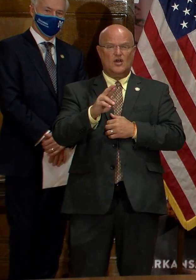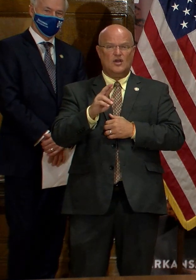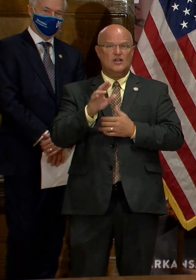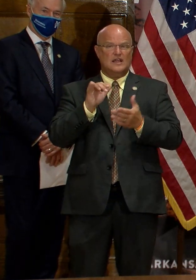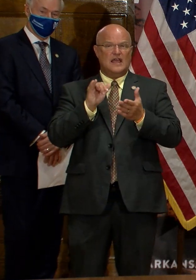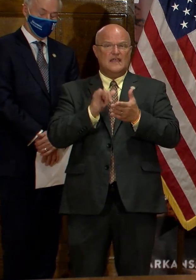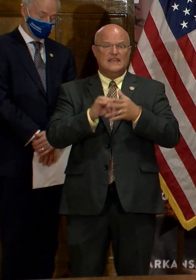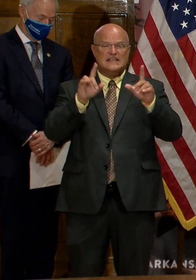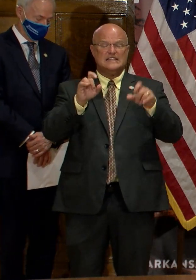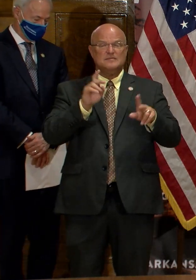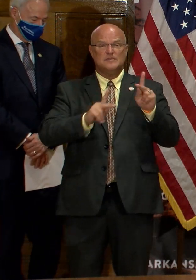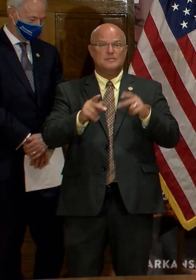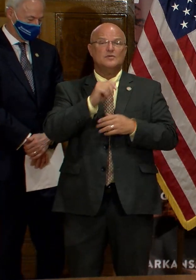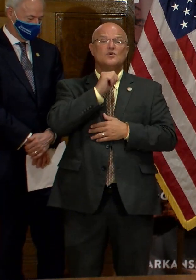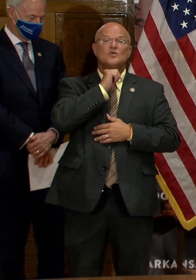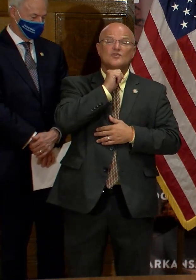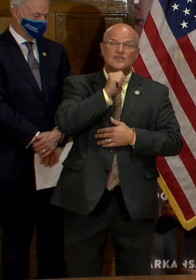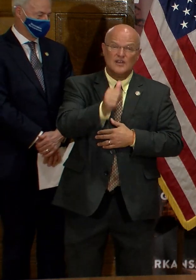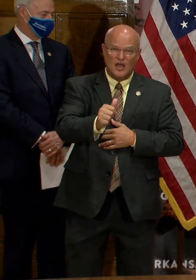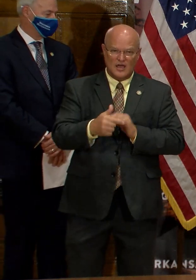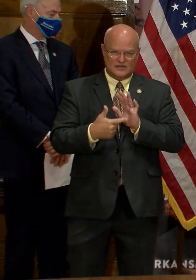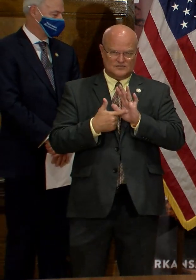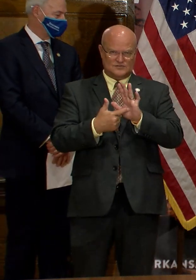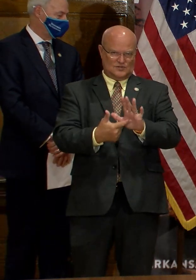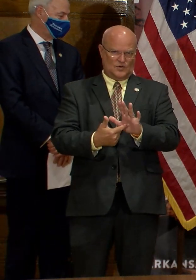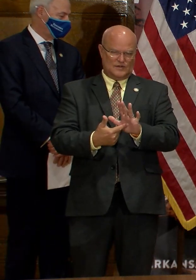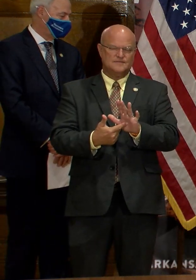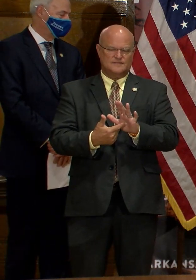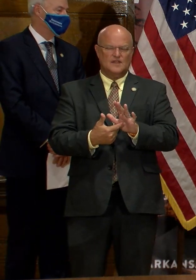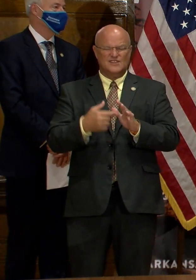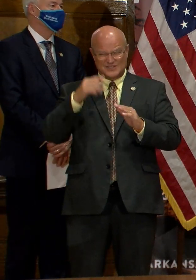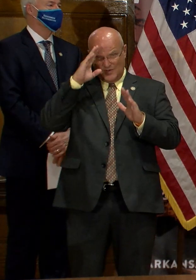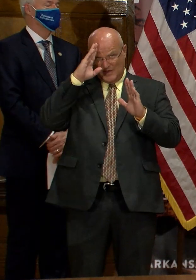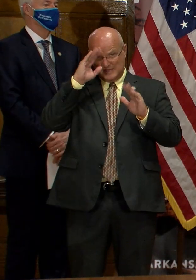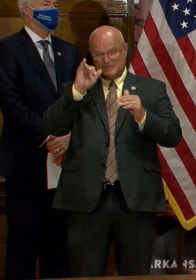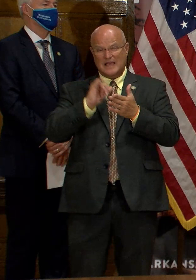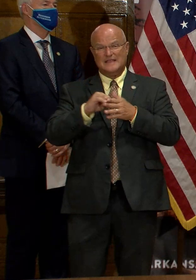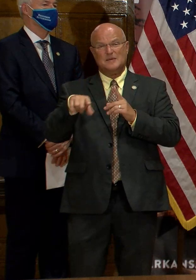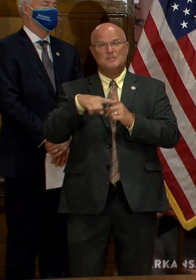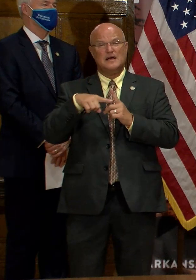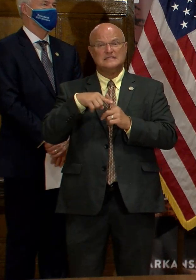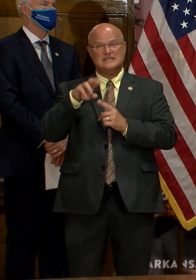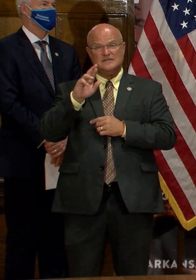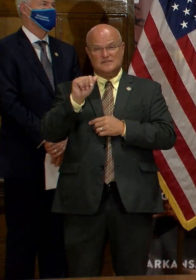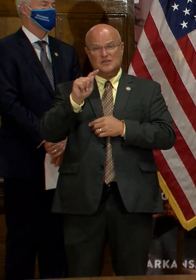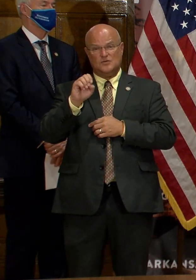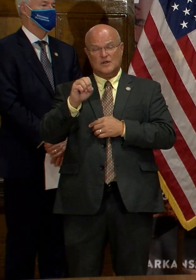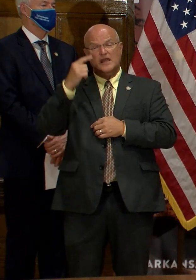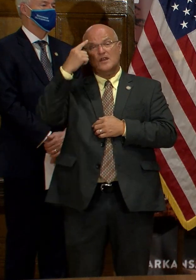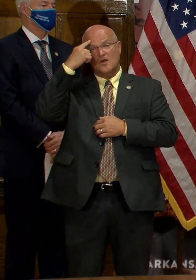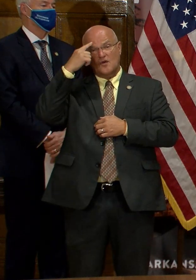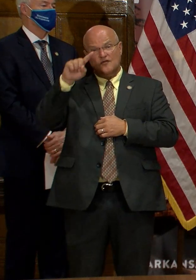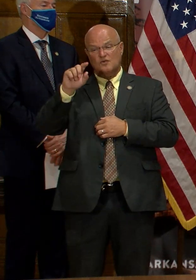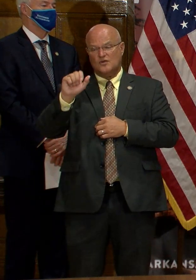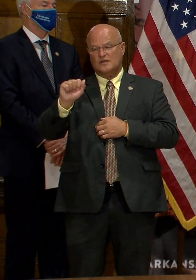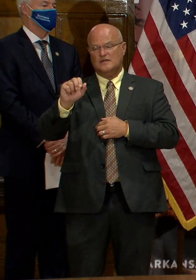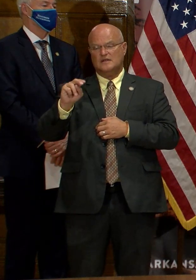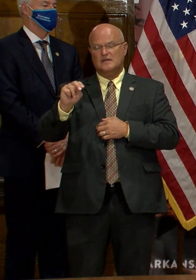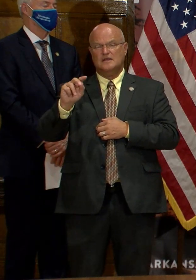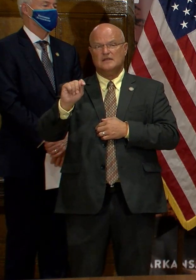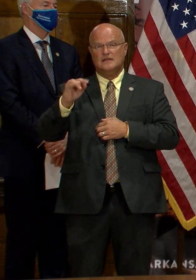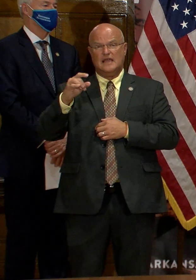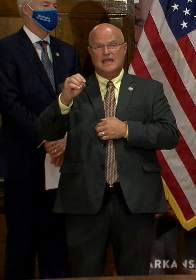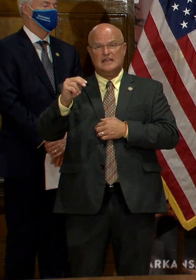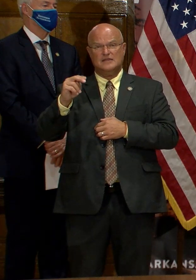can test people who are not symptomatic. So we would expect the positivity rate for the antigen tests to